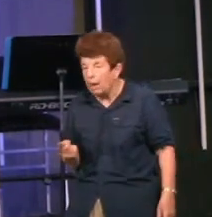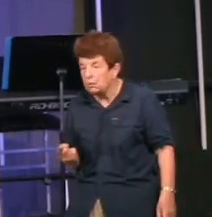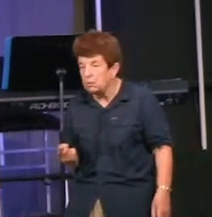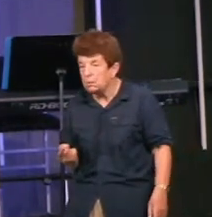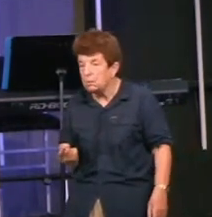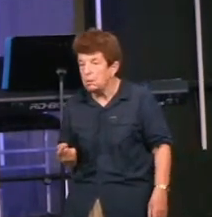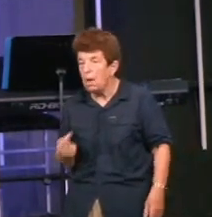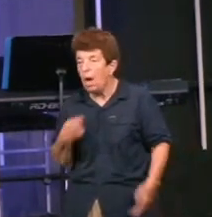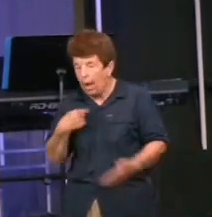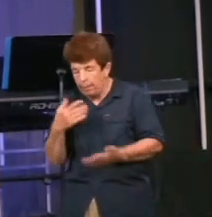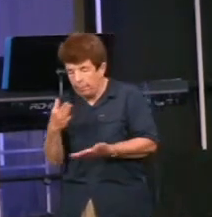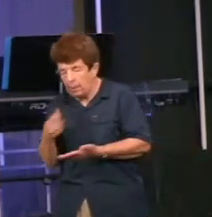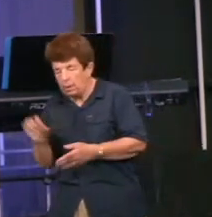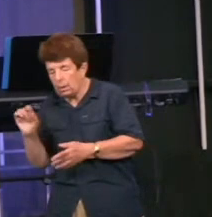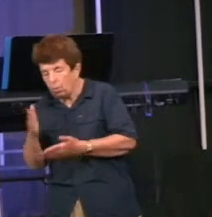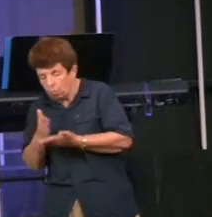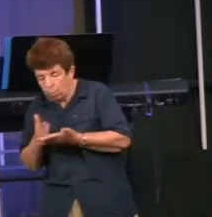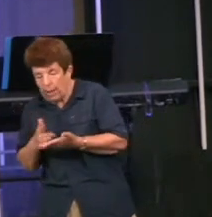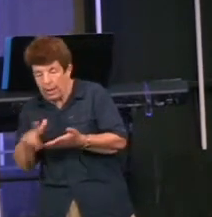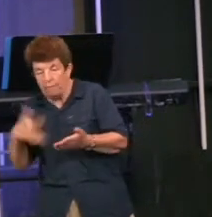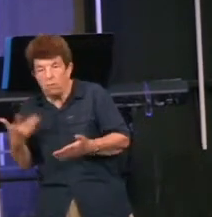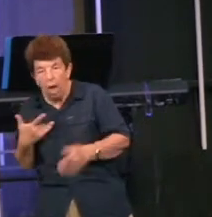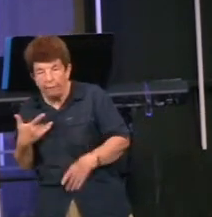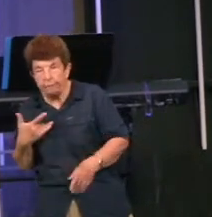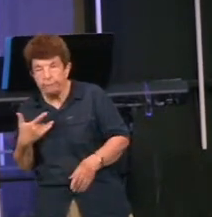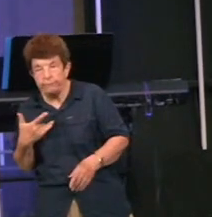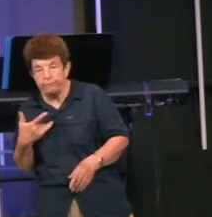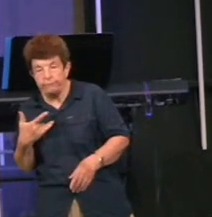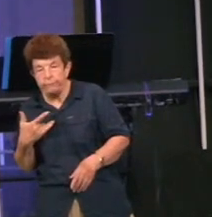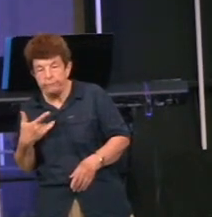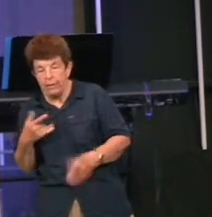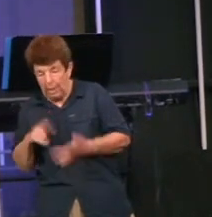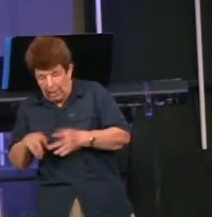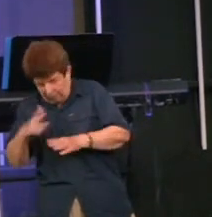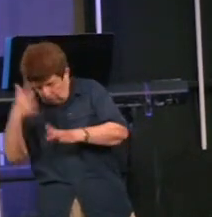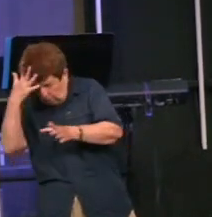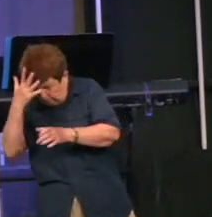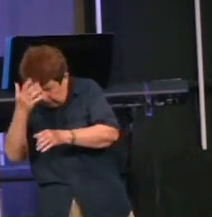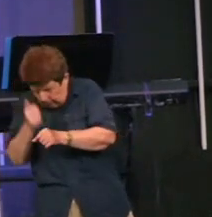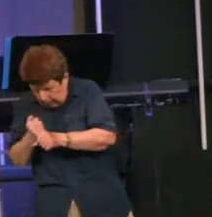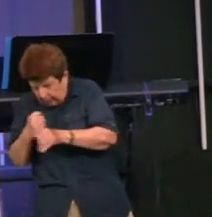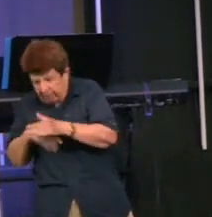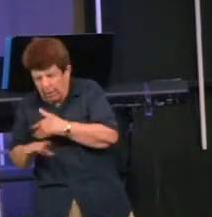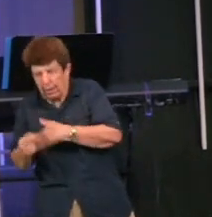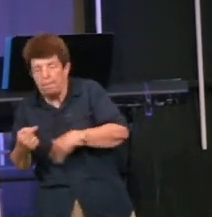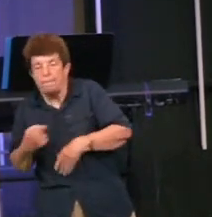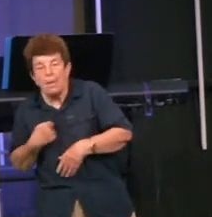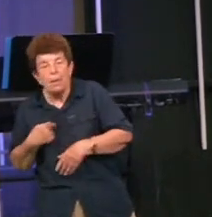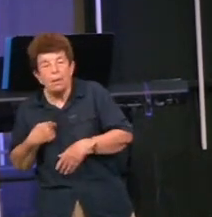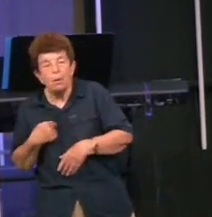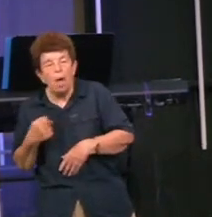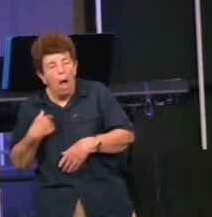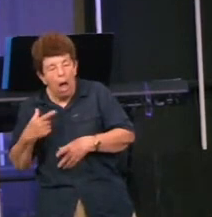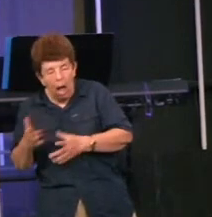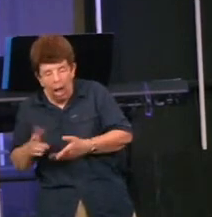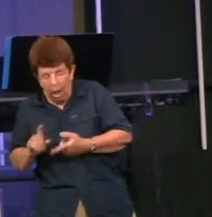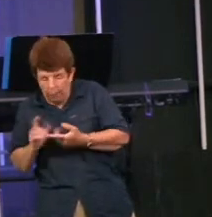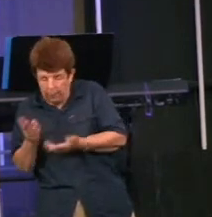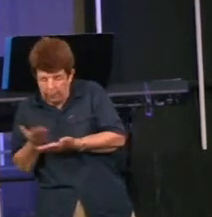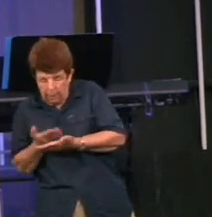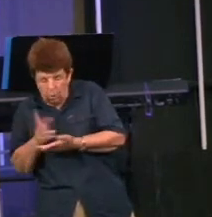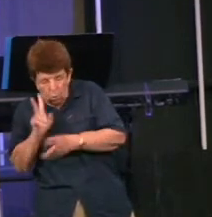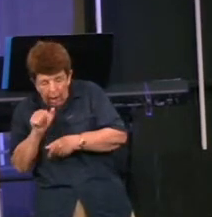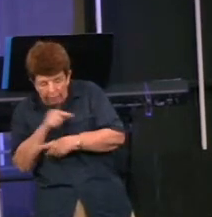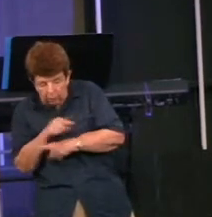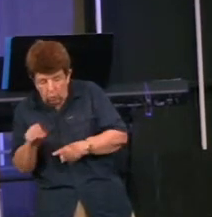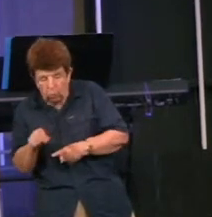But he says, I am the bread of life. If you believe in me, I will sustain you